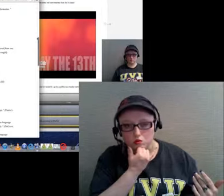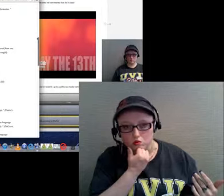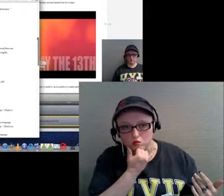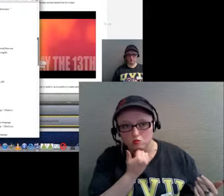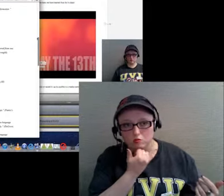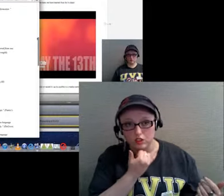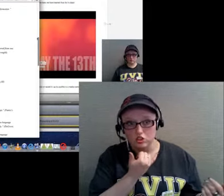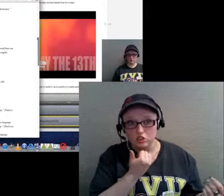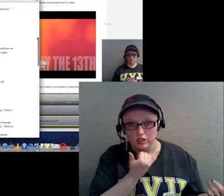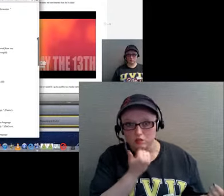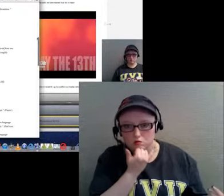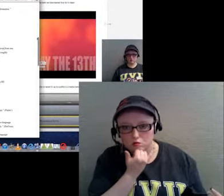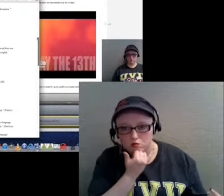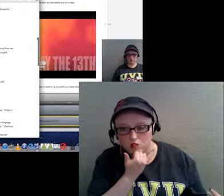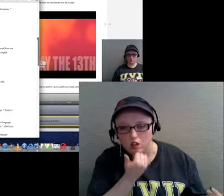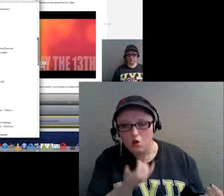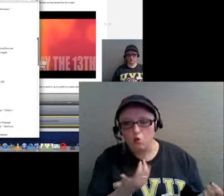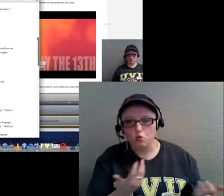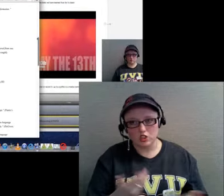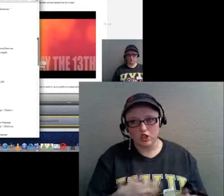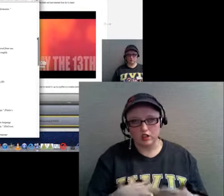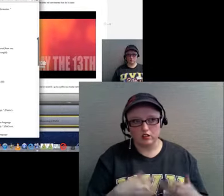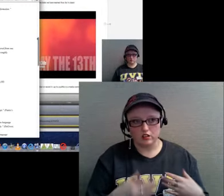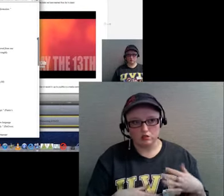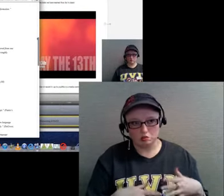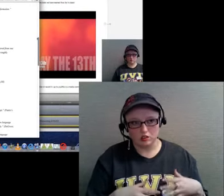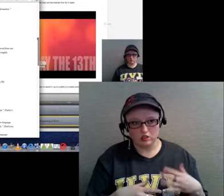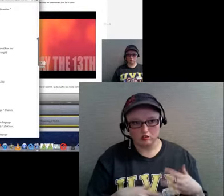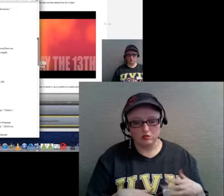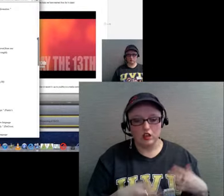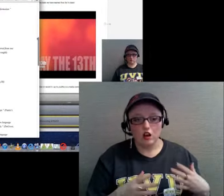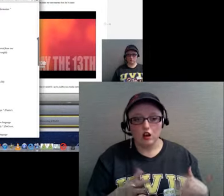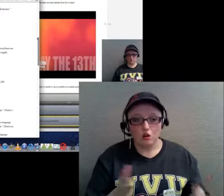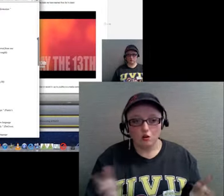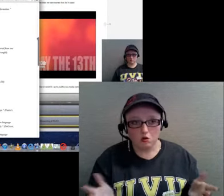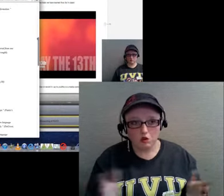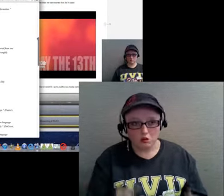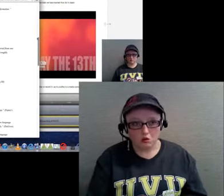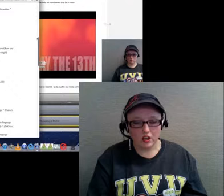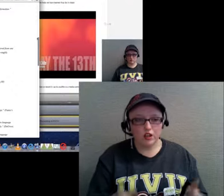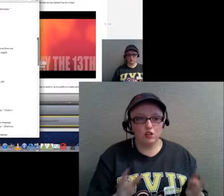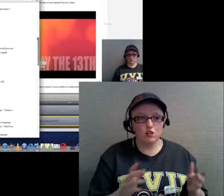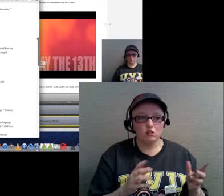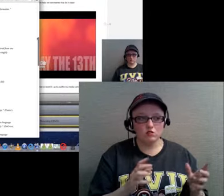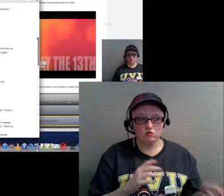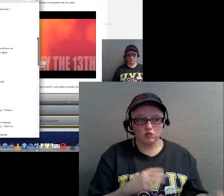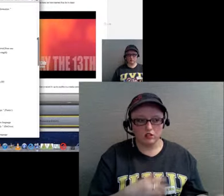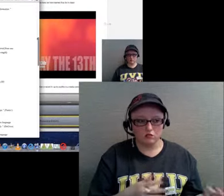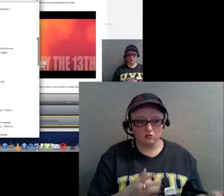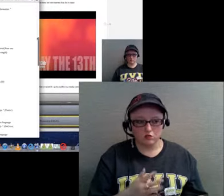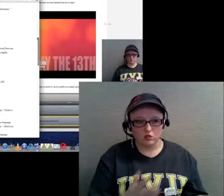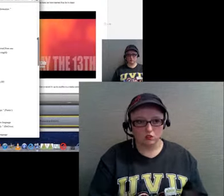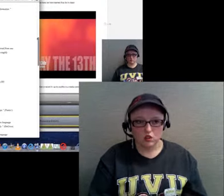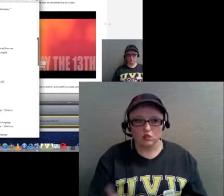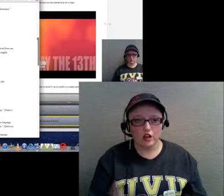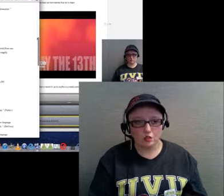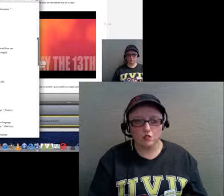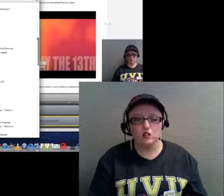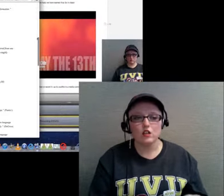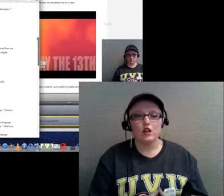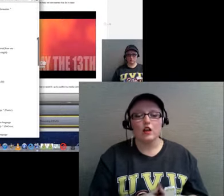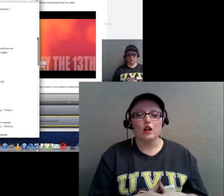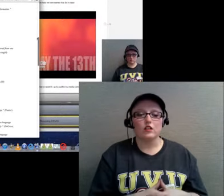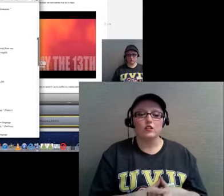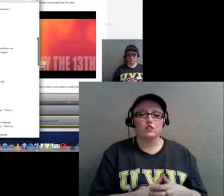what that she said, which I then interpreted to be, oh, are you okay? What's wrong? What